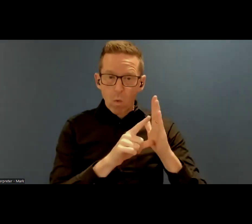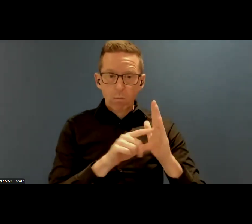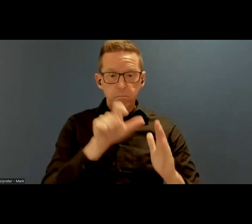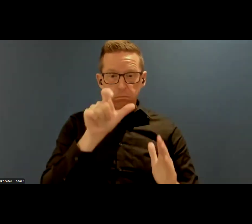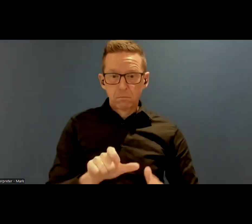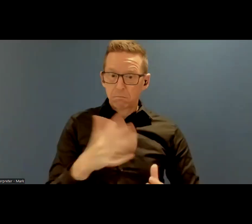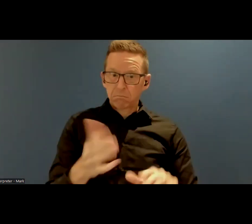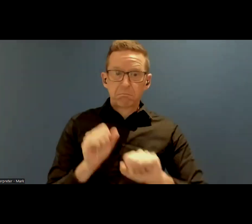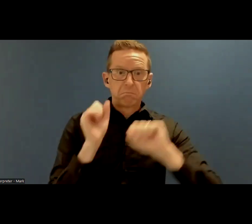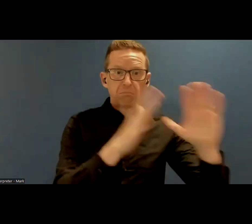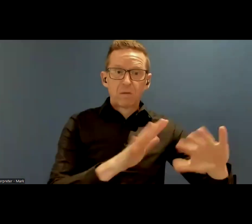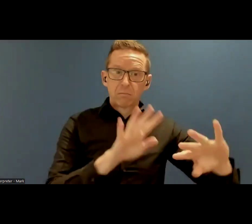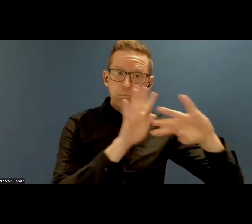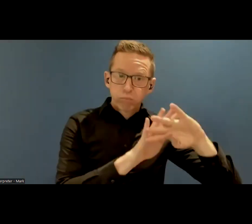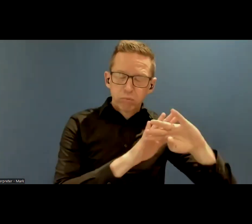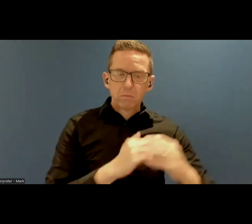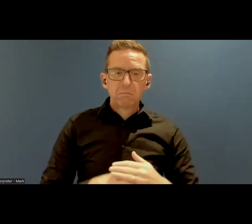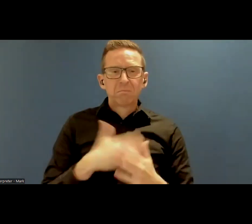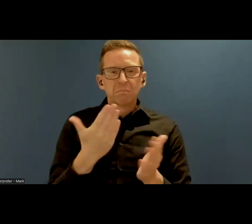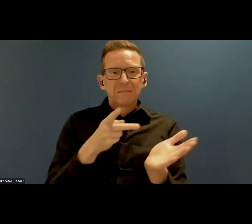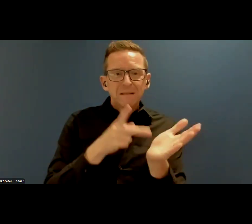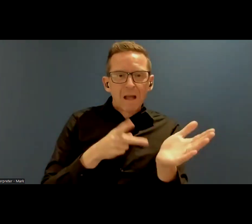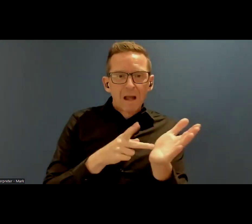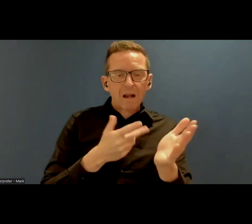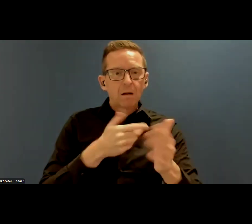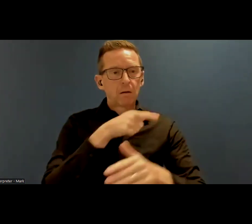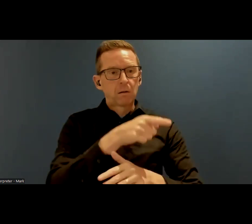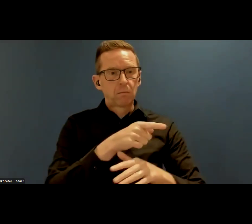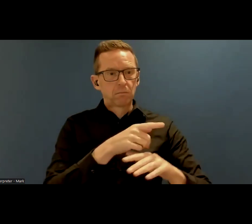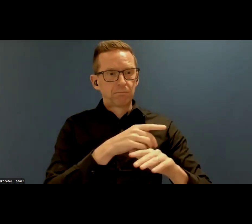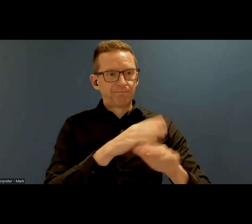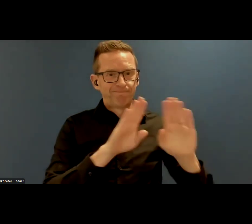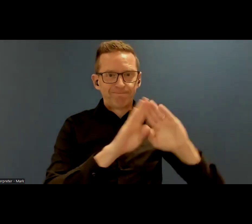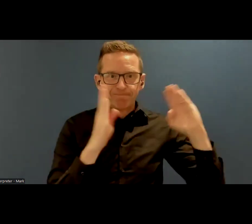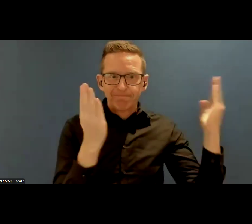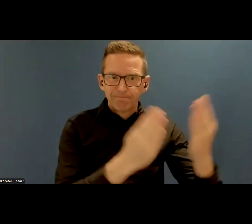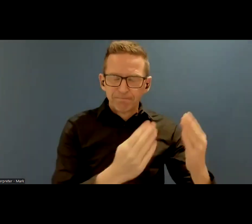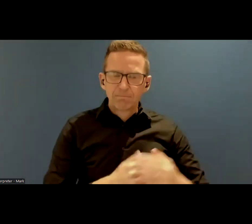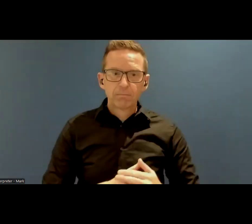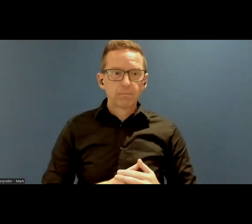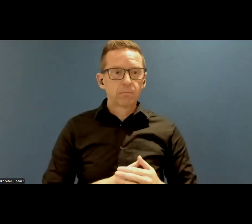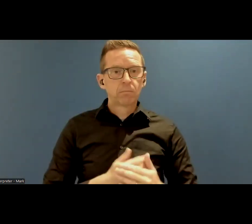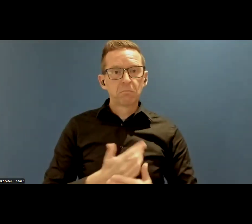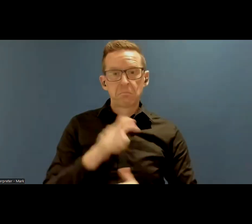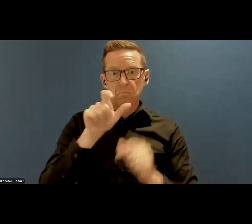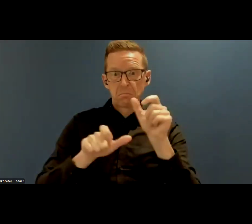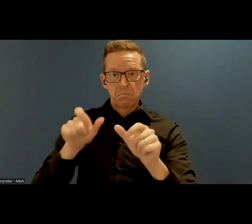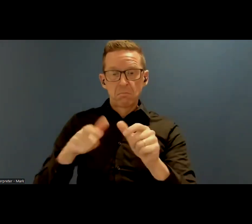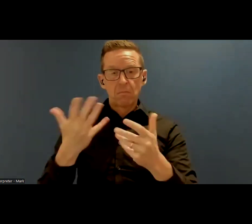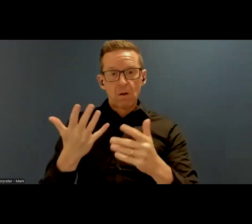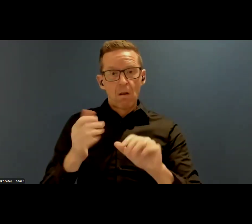in psychiatric units. And the laws that take them to the prisons are laws to do